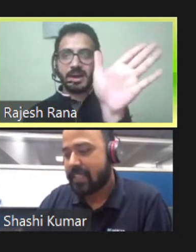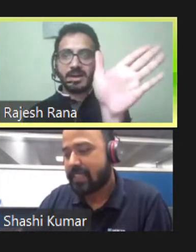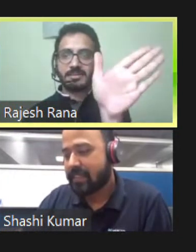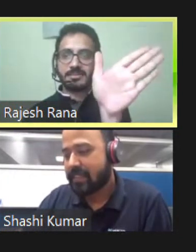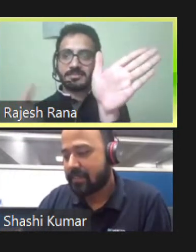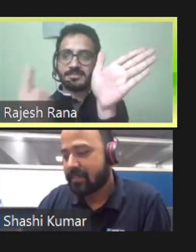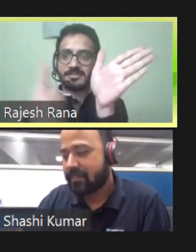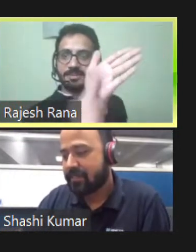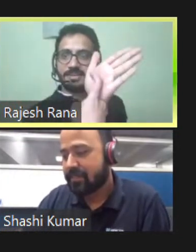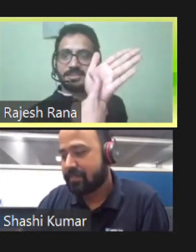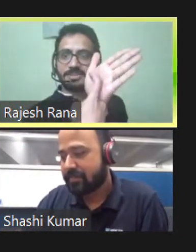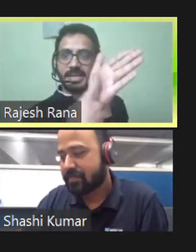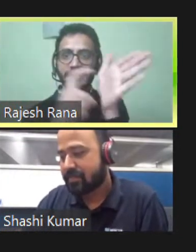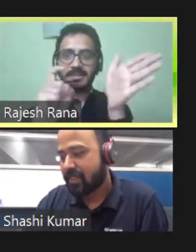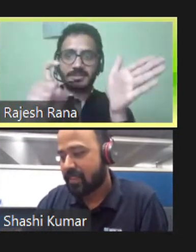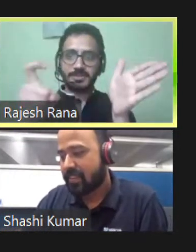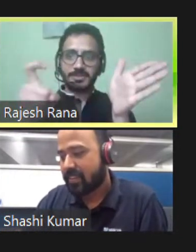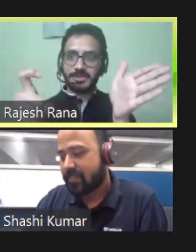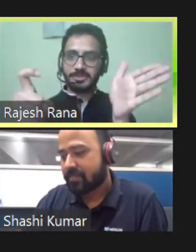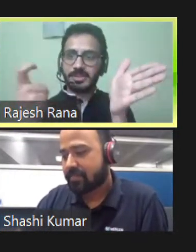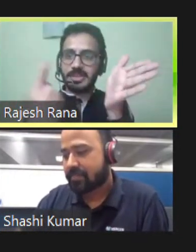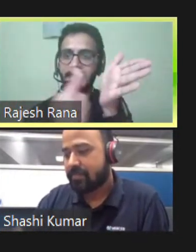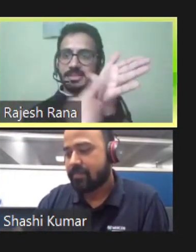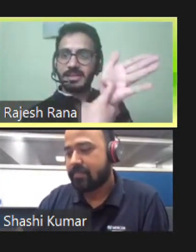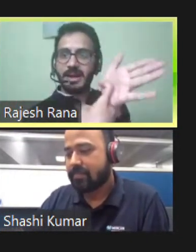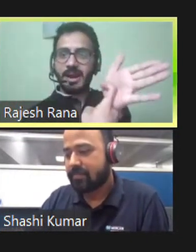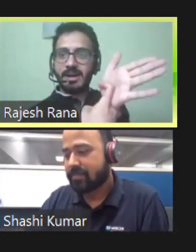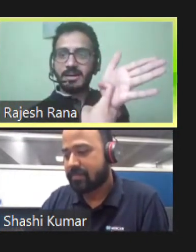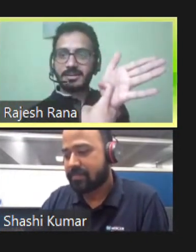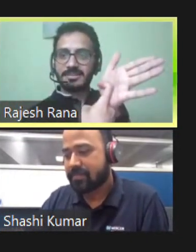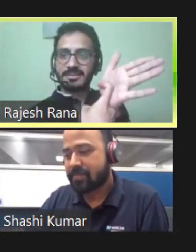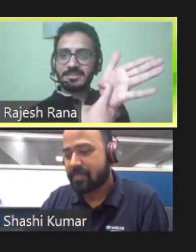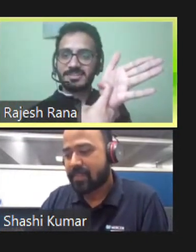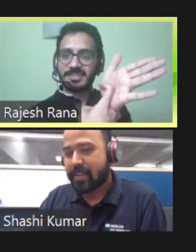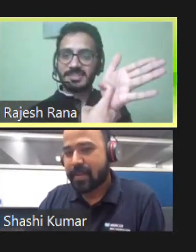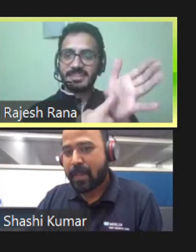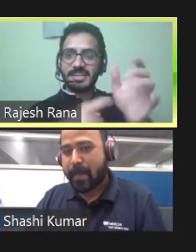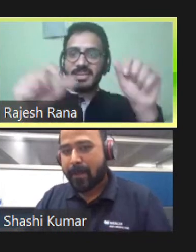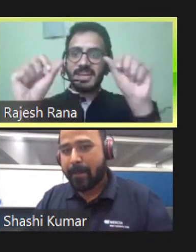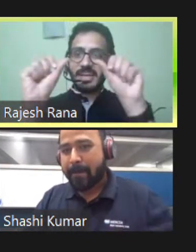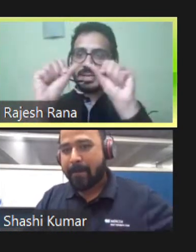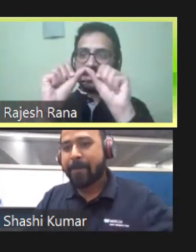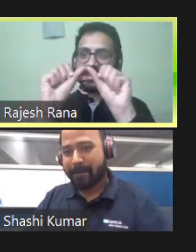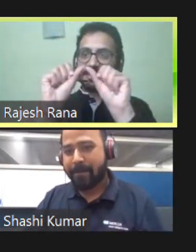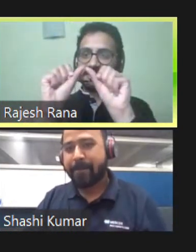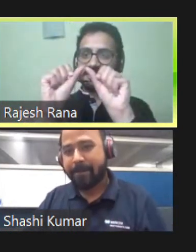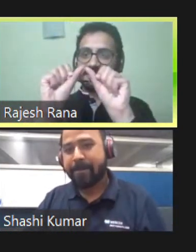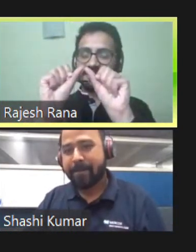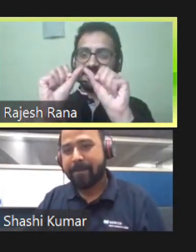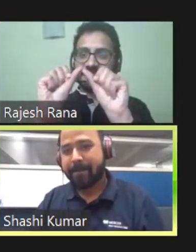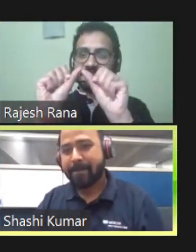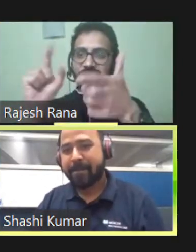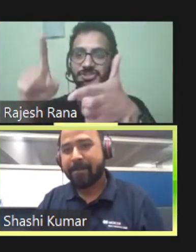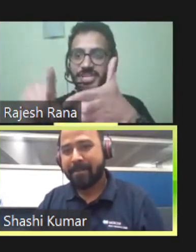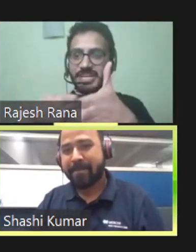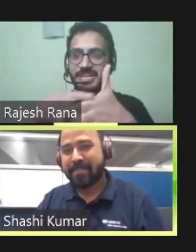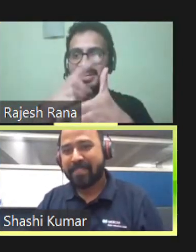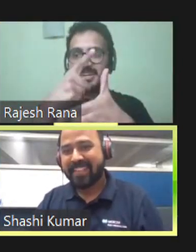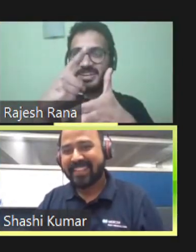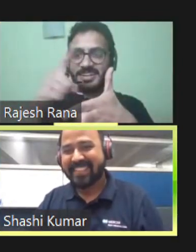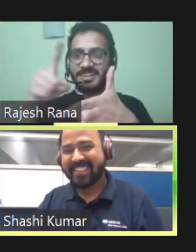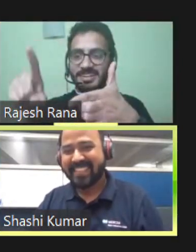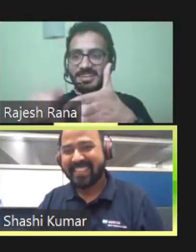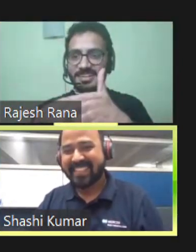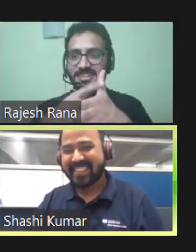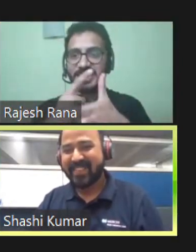with R. It's like this. You need to turn it. R. Then A. Then